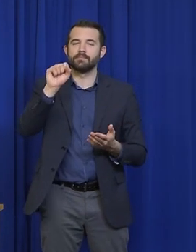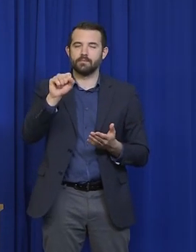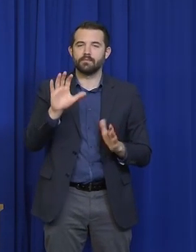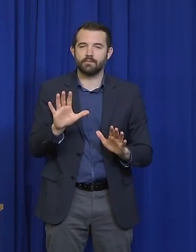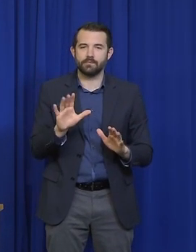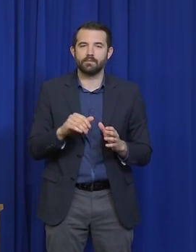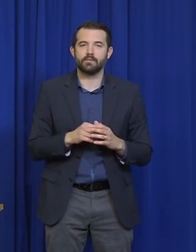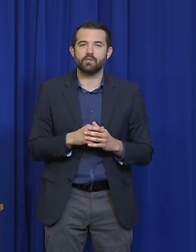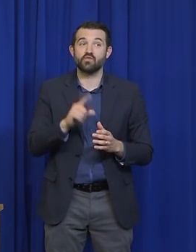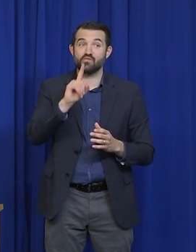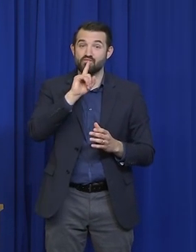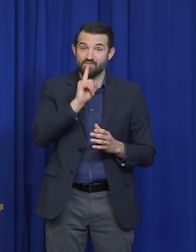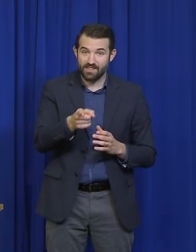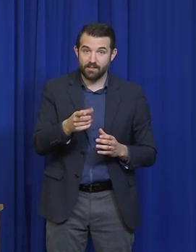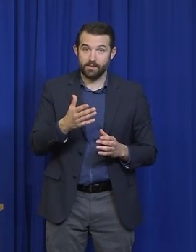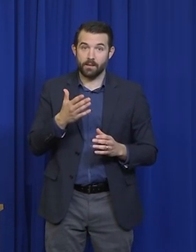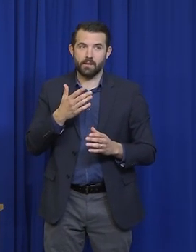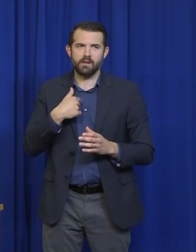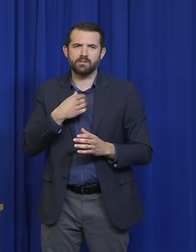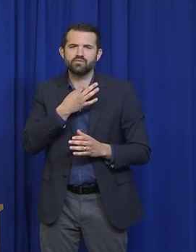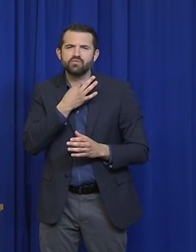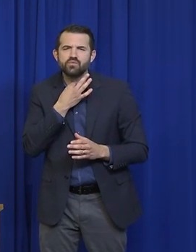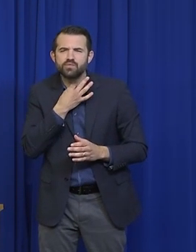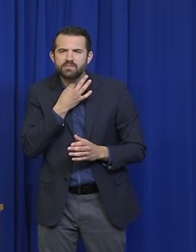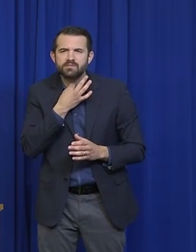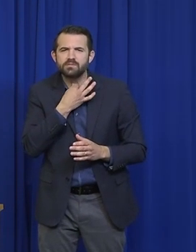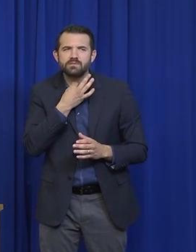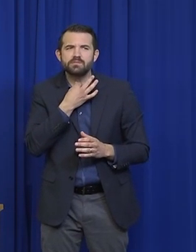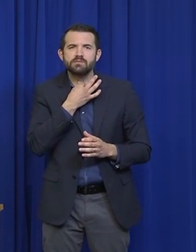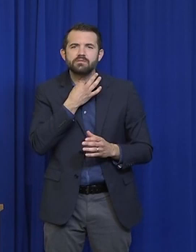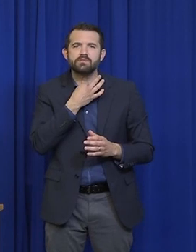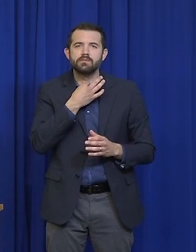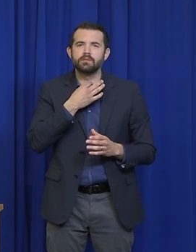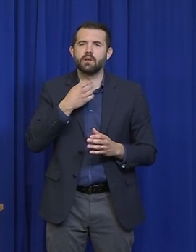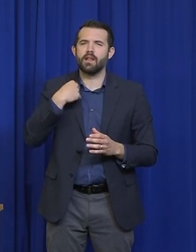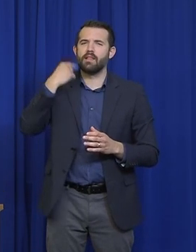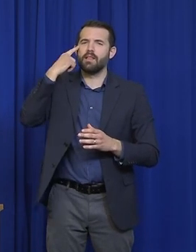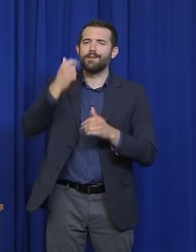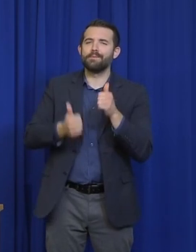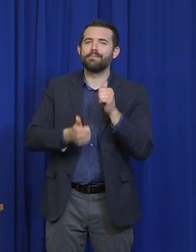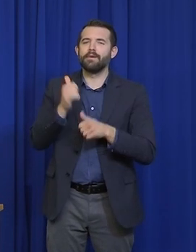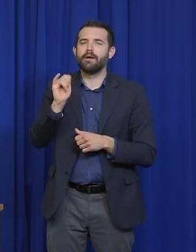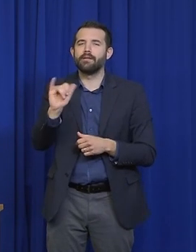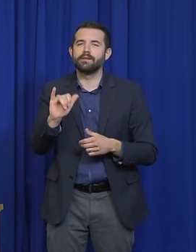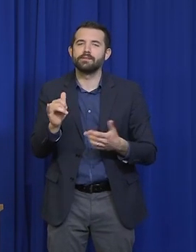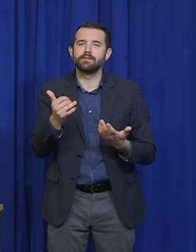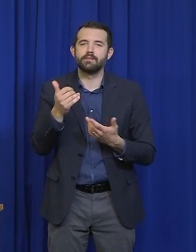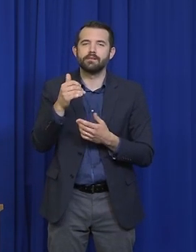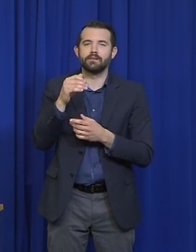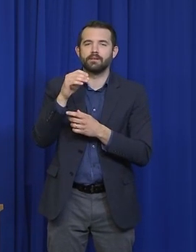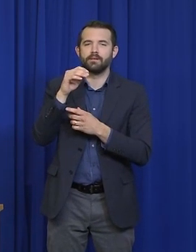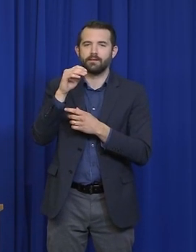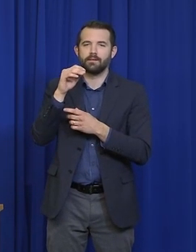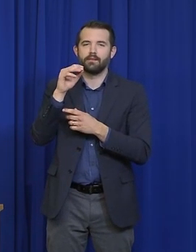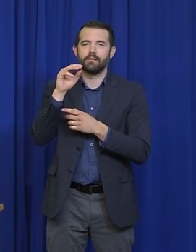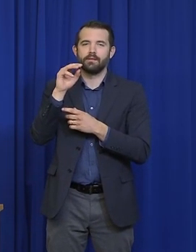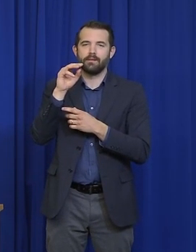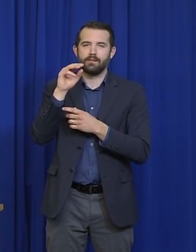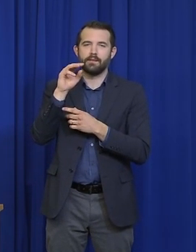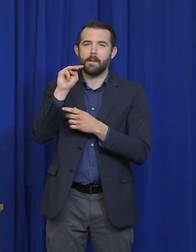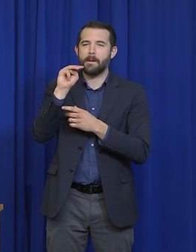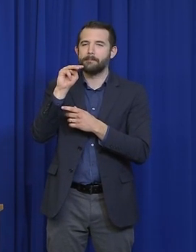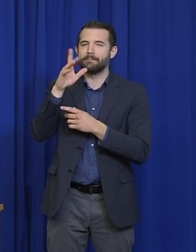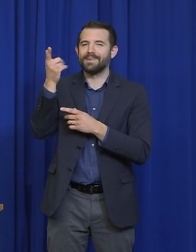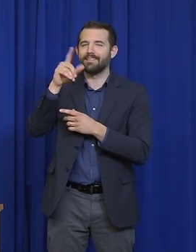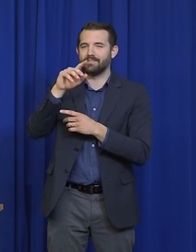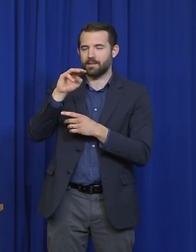you know I think most days Island region where we are you know